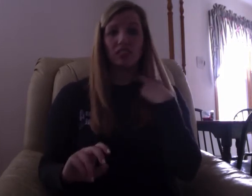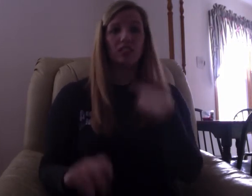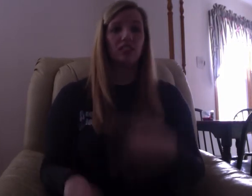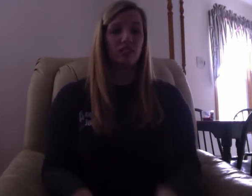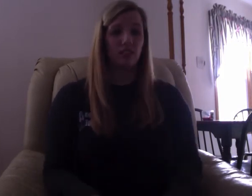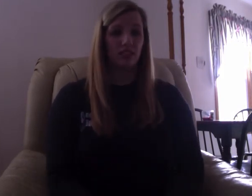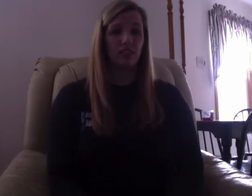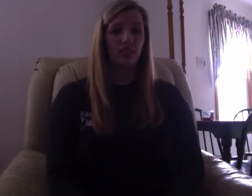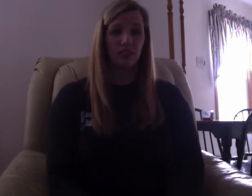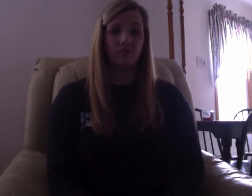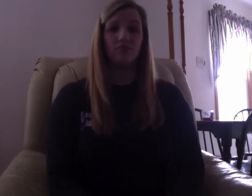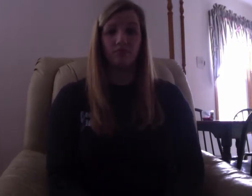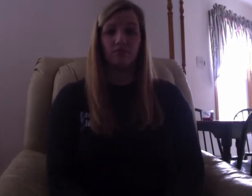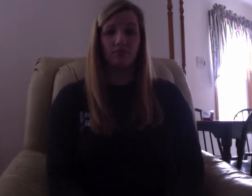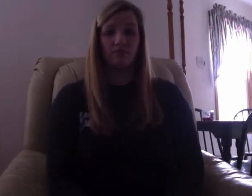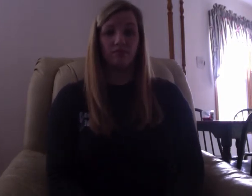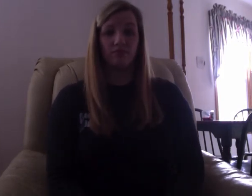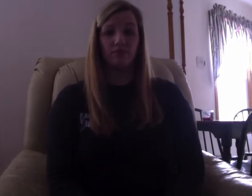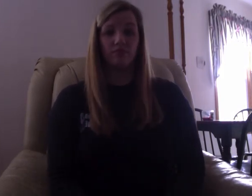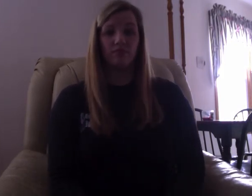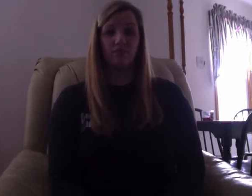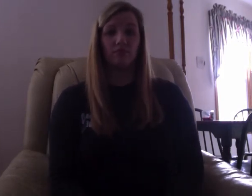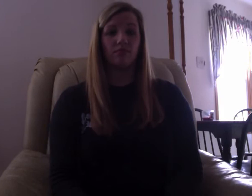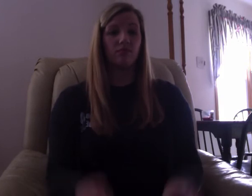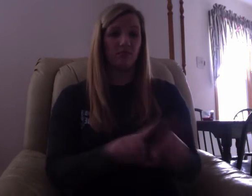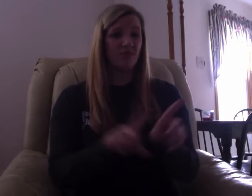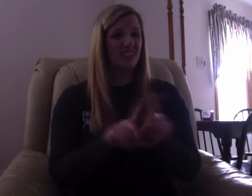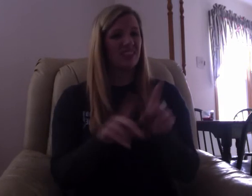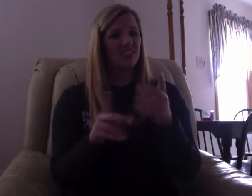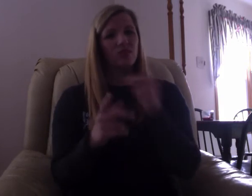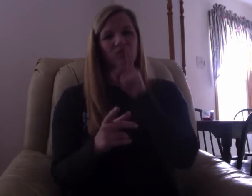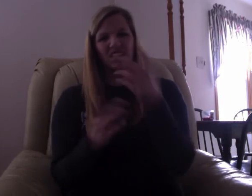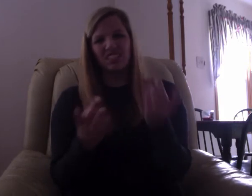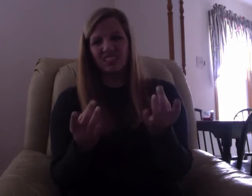Things like that. So it's very, very difficult. Other things would be,